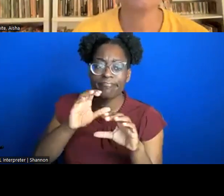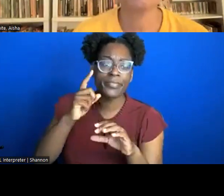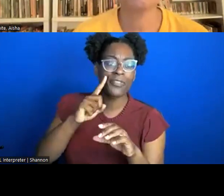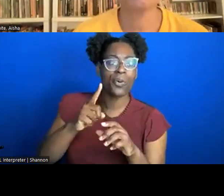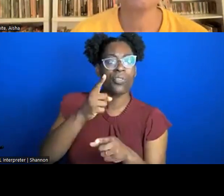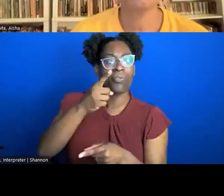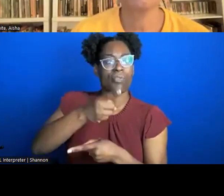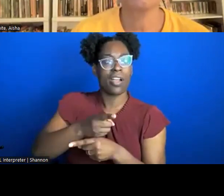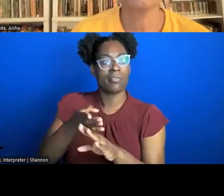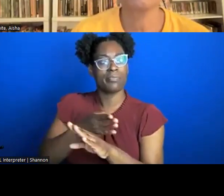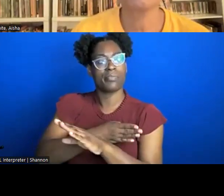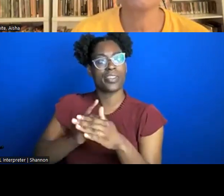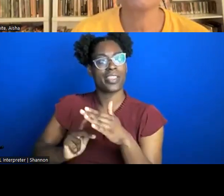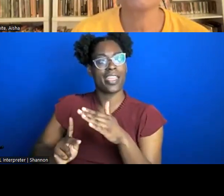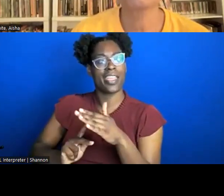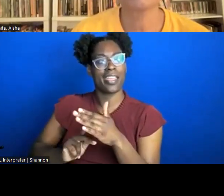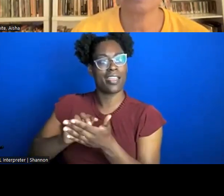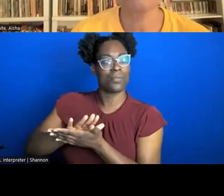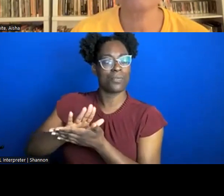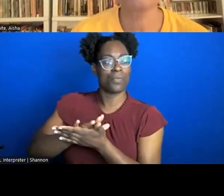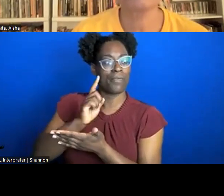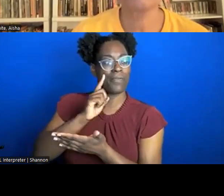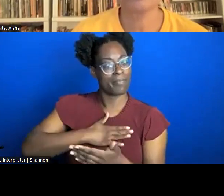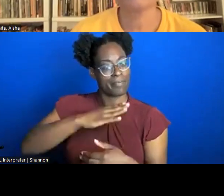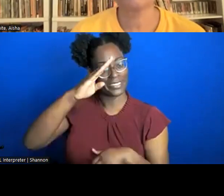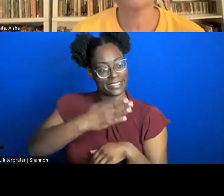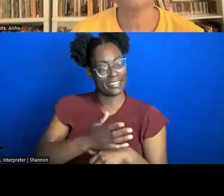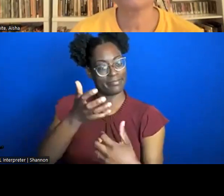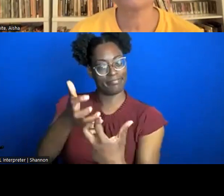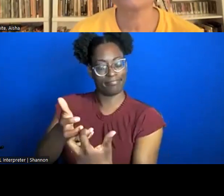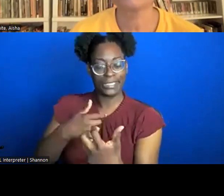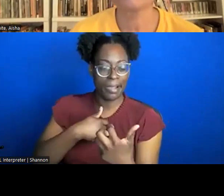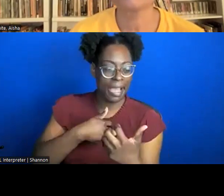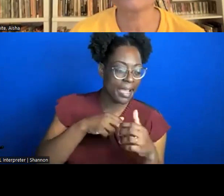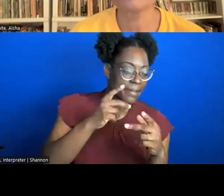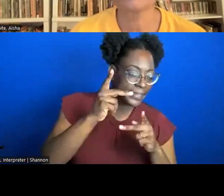going to be one of 2 or 3 Black children. And so I went to talk